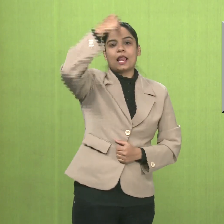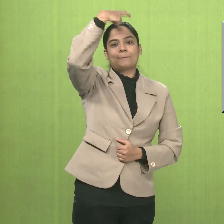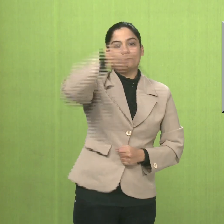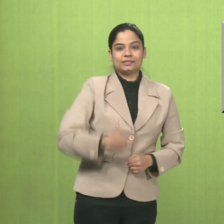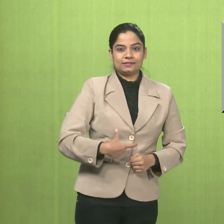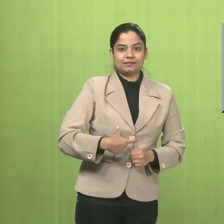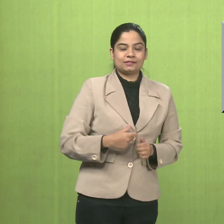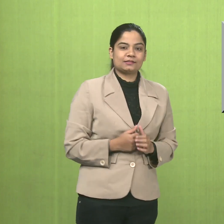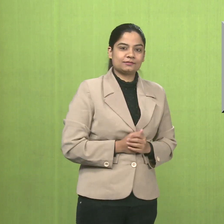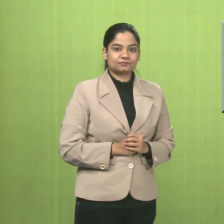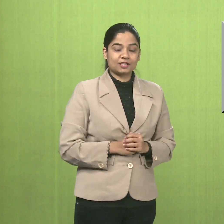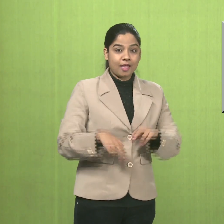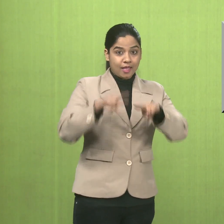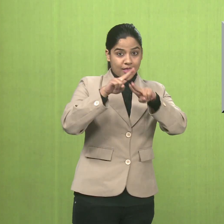that country.